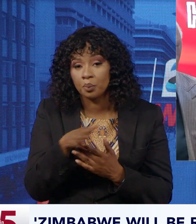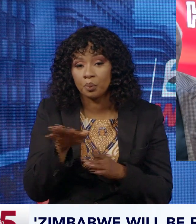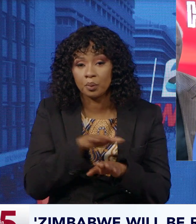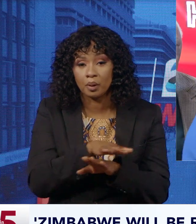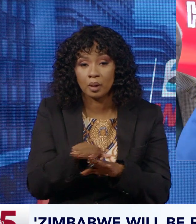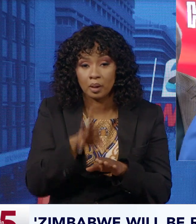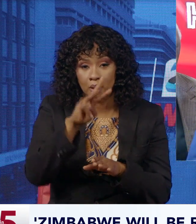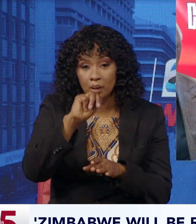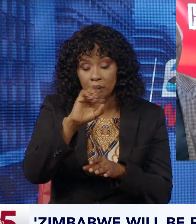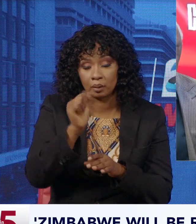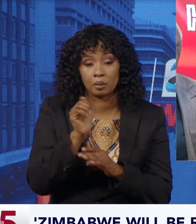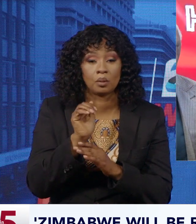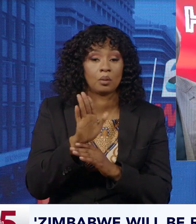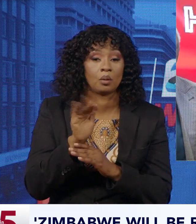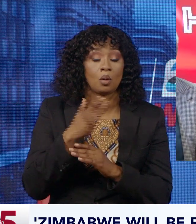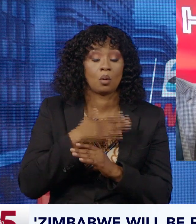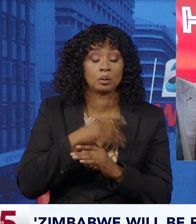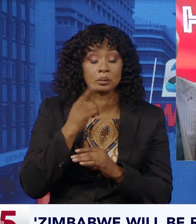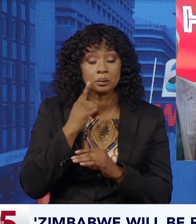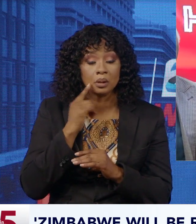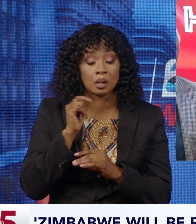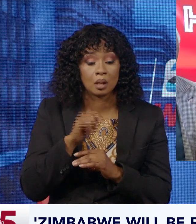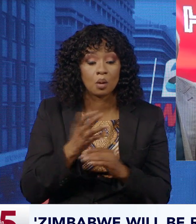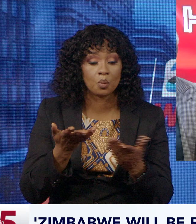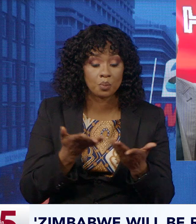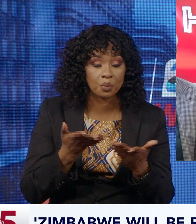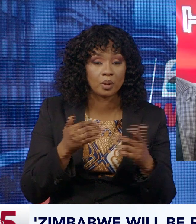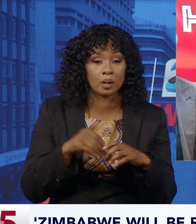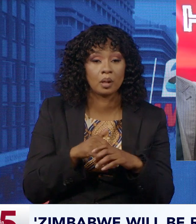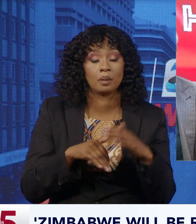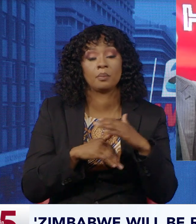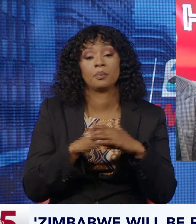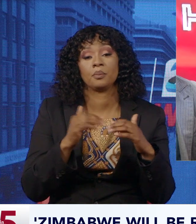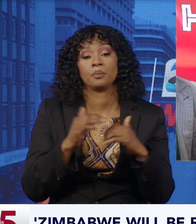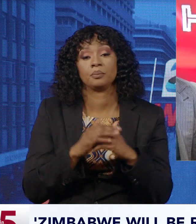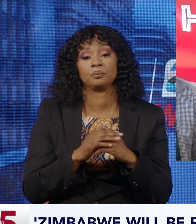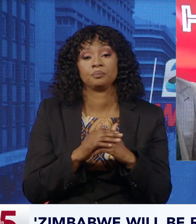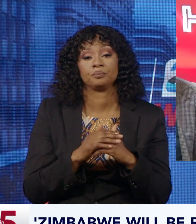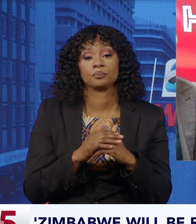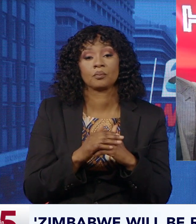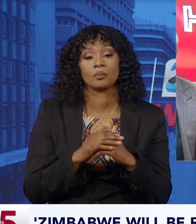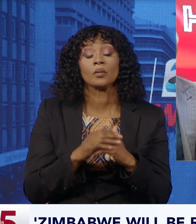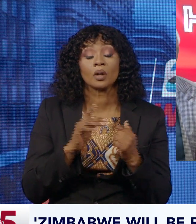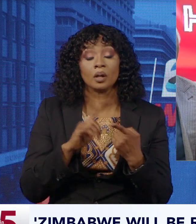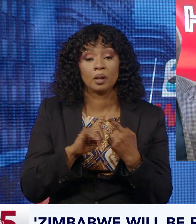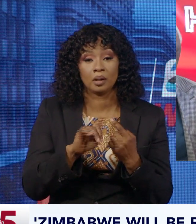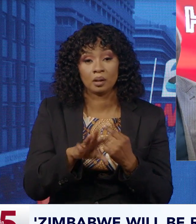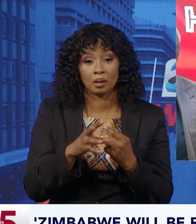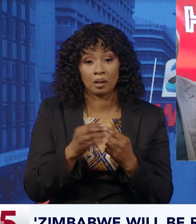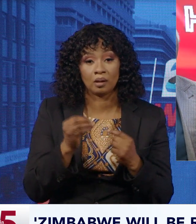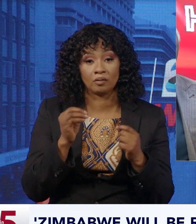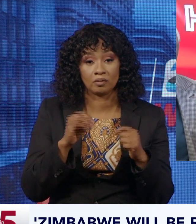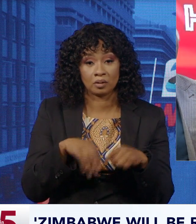the progress which has been achieved. And now we are at the heritage